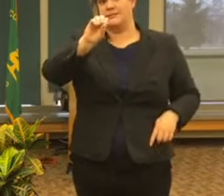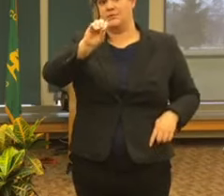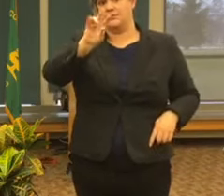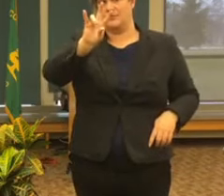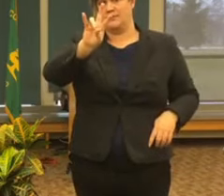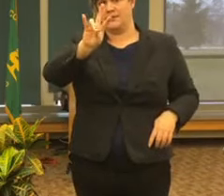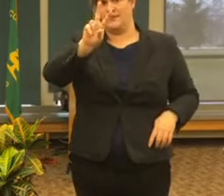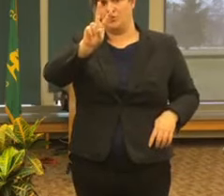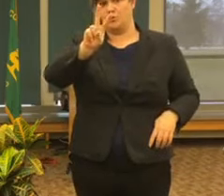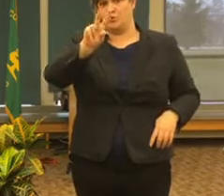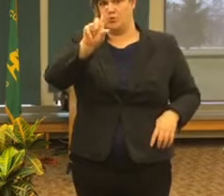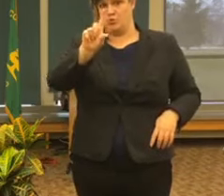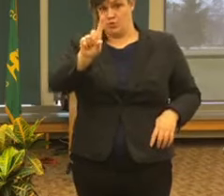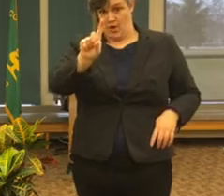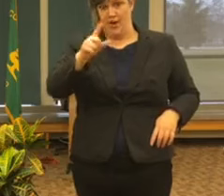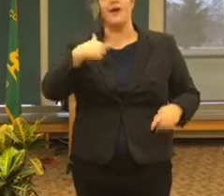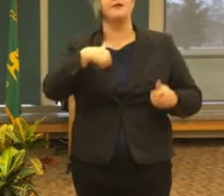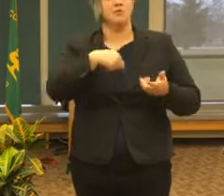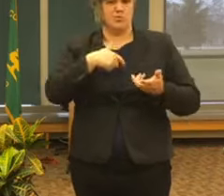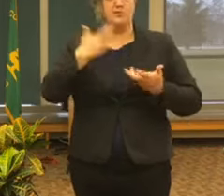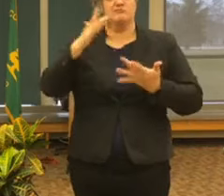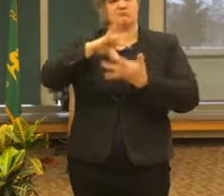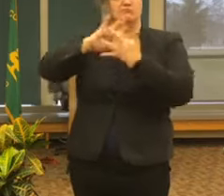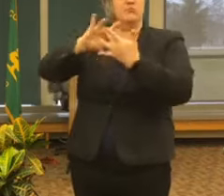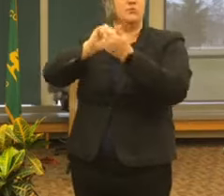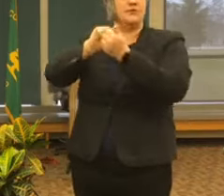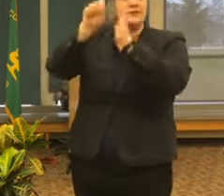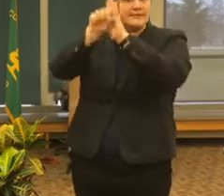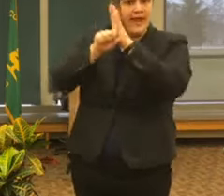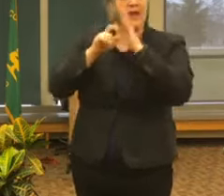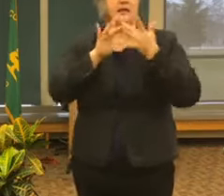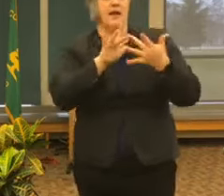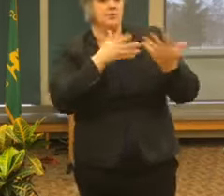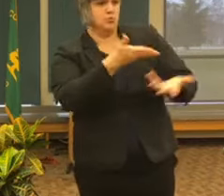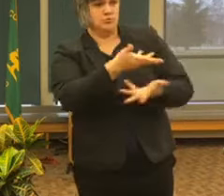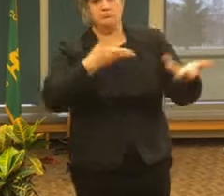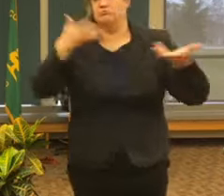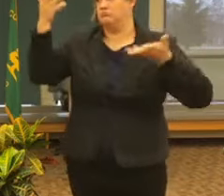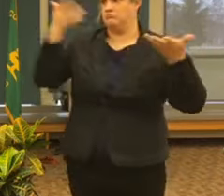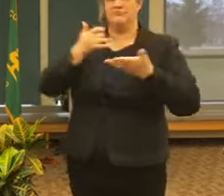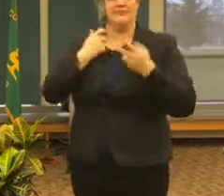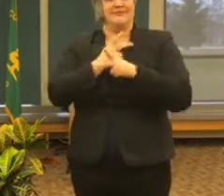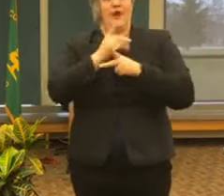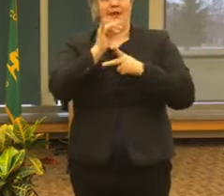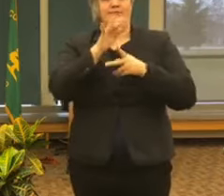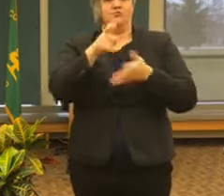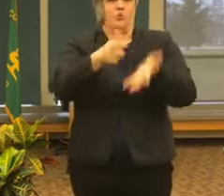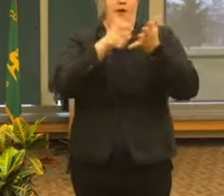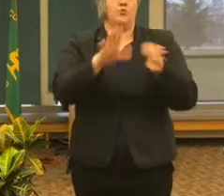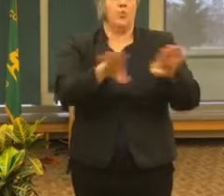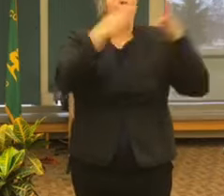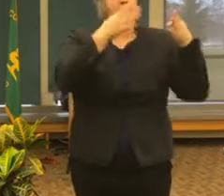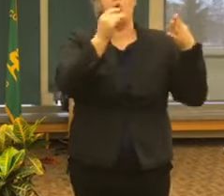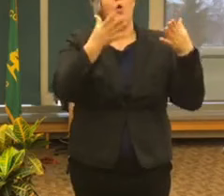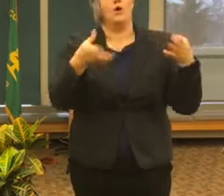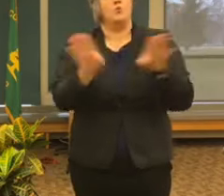248-858-0721, and we're in touch with the state folks, and we can help determine whether you're essential or not. But Mark, we don't have those numbers